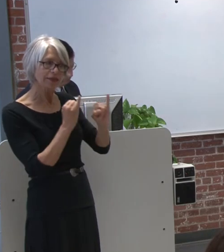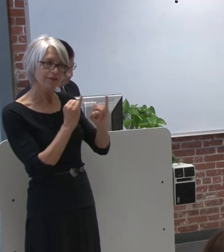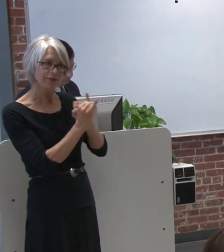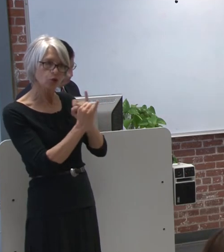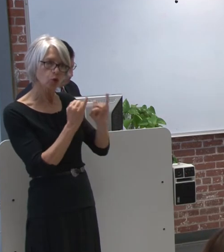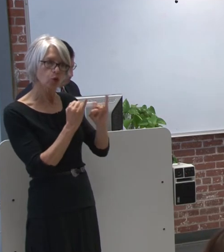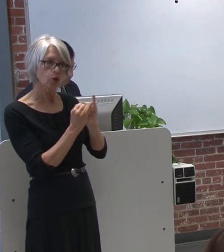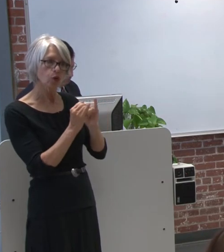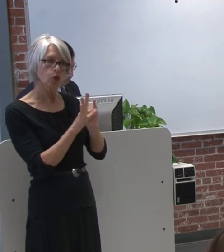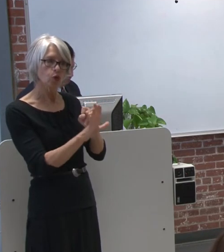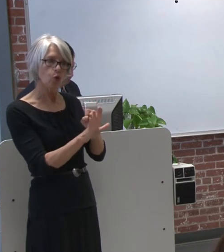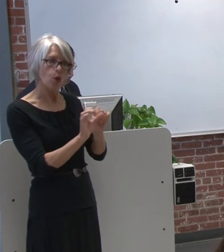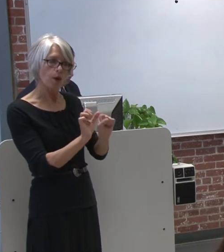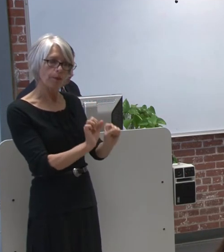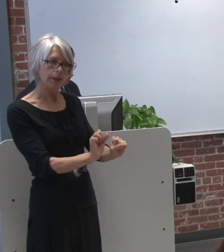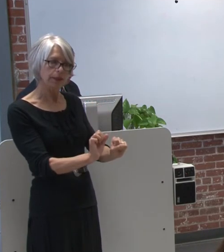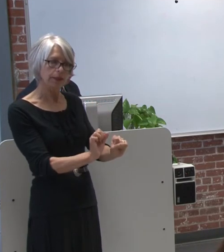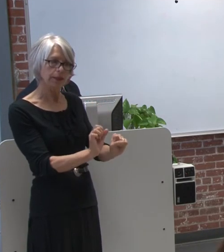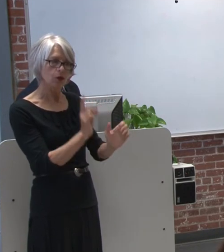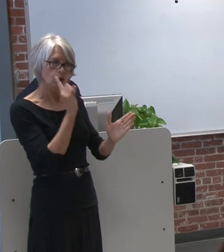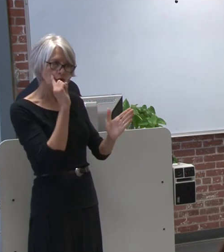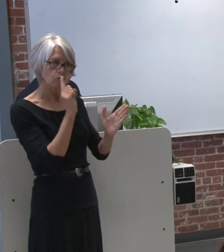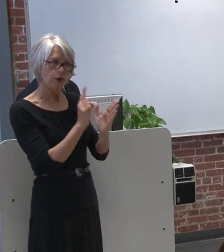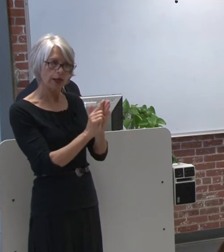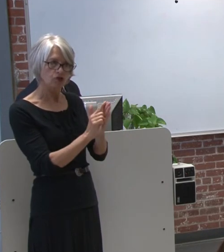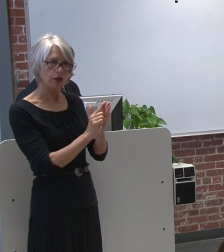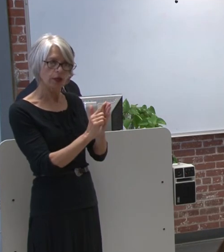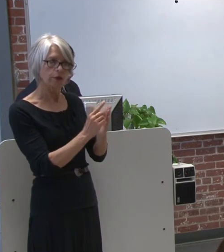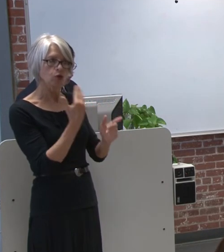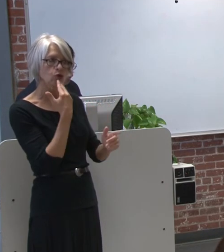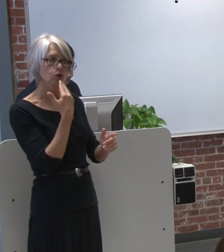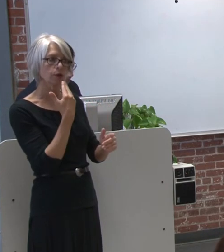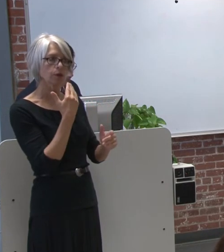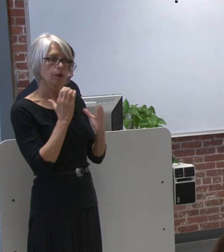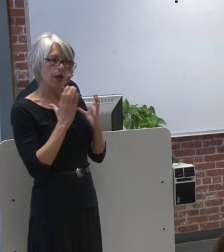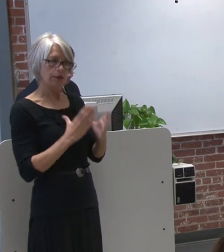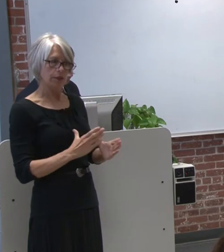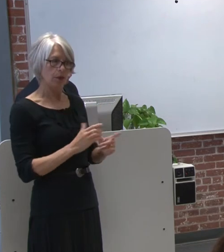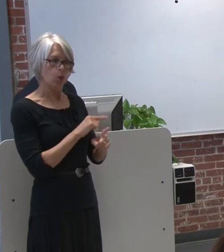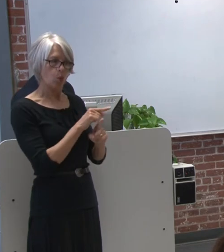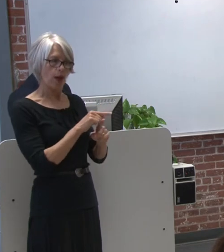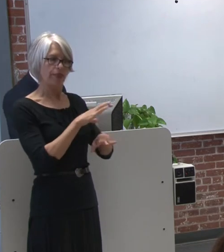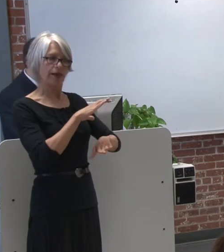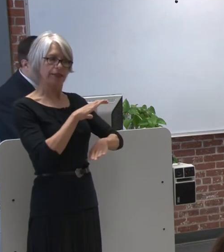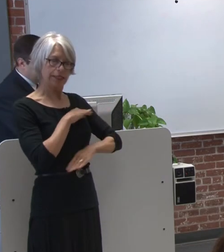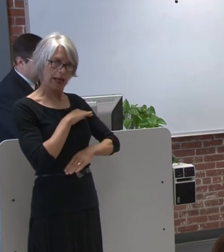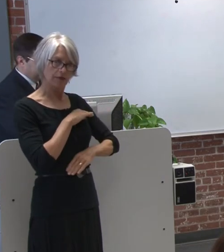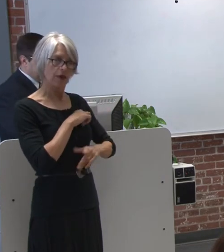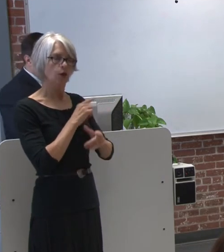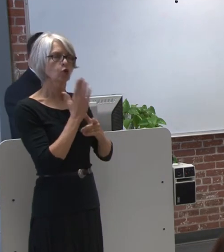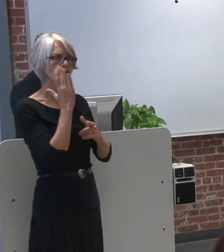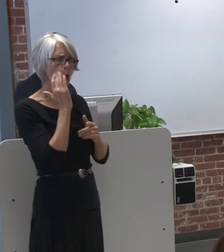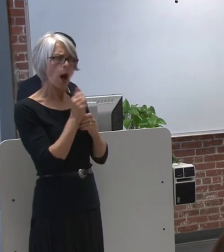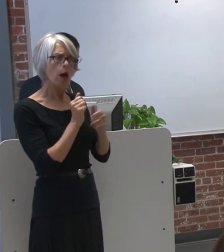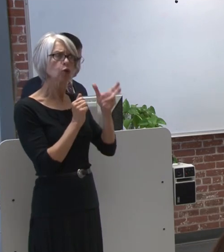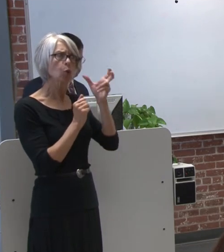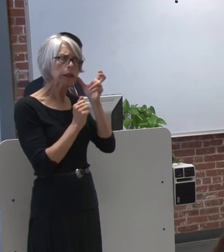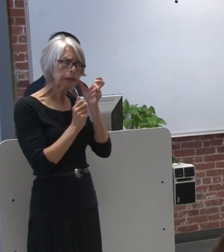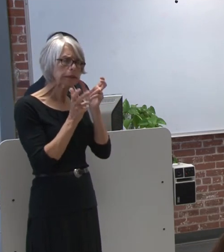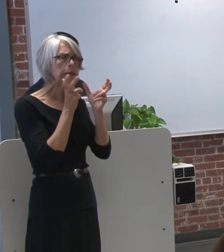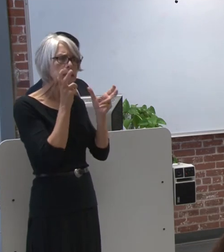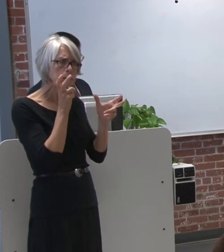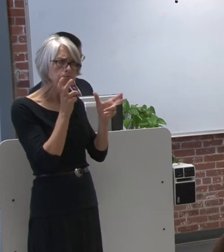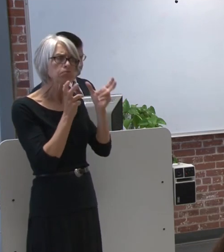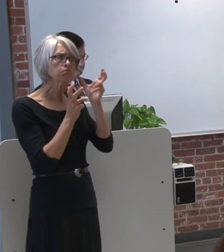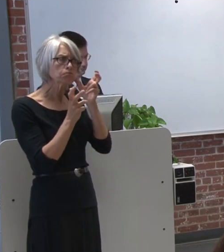ability to recognize customer satisfaction and to know how to listen to people, to know about the